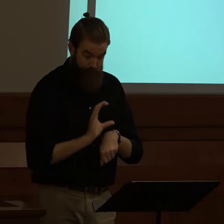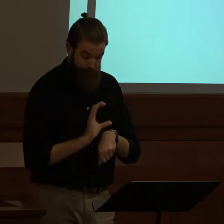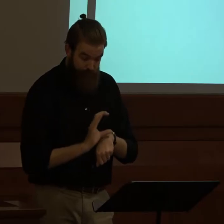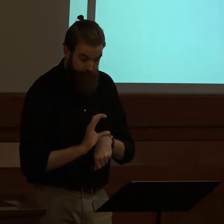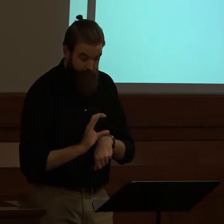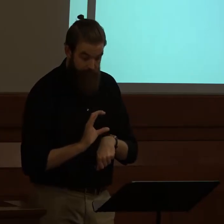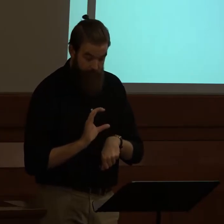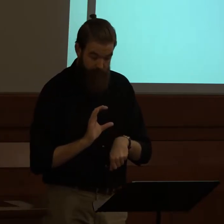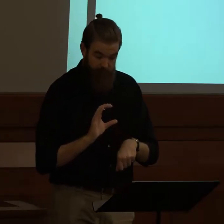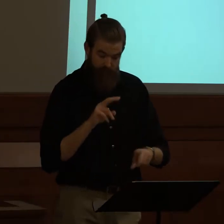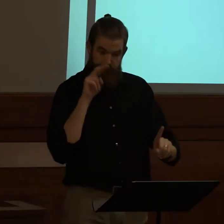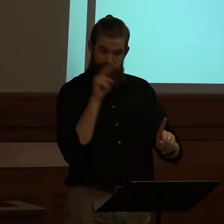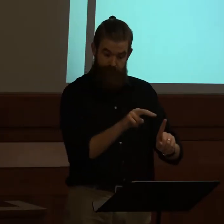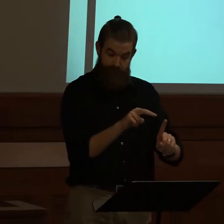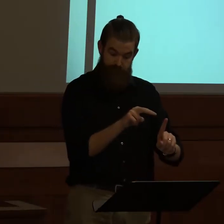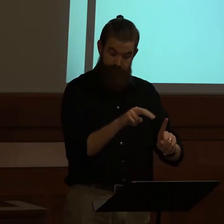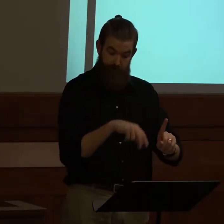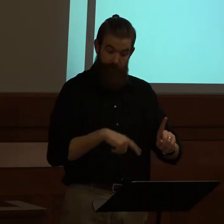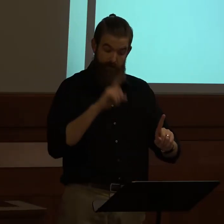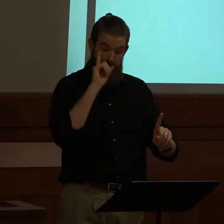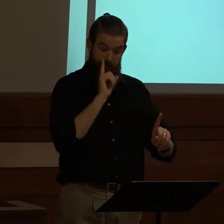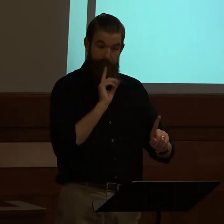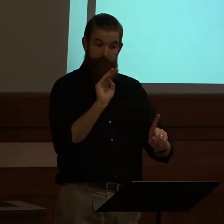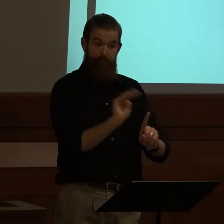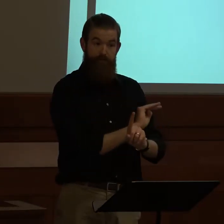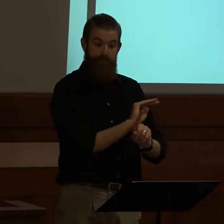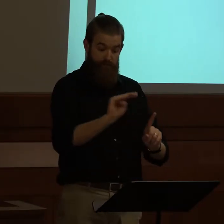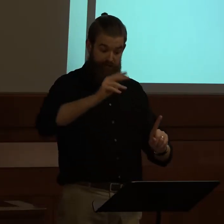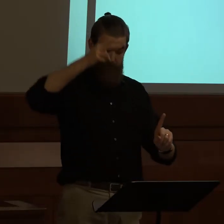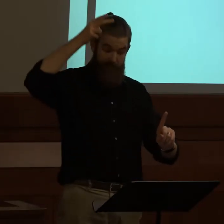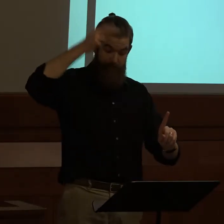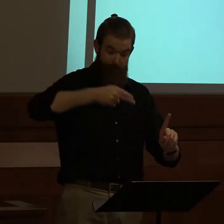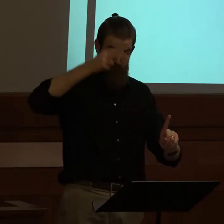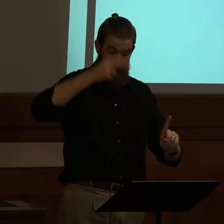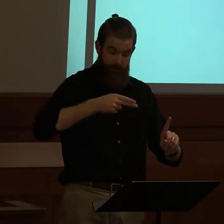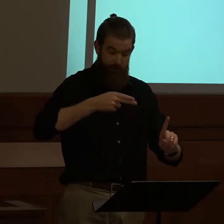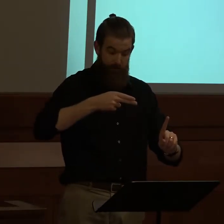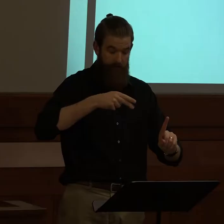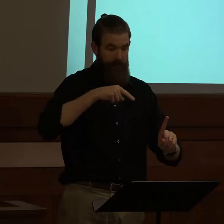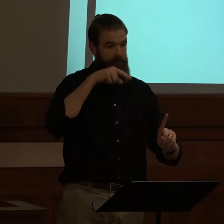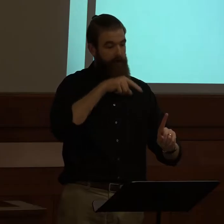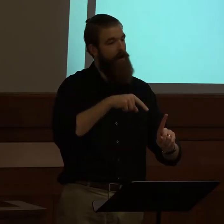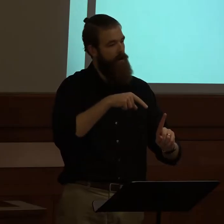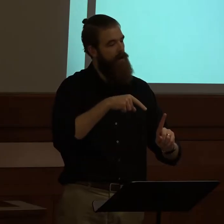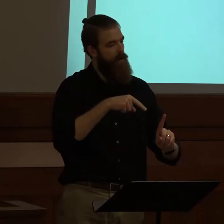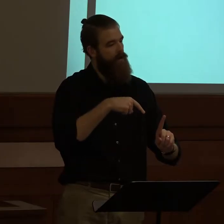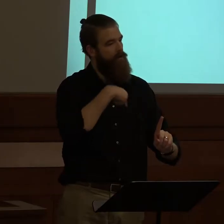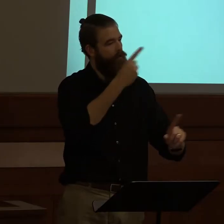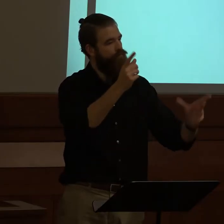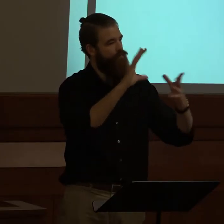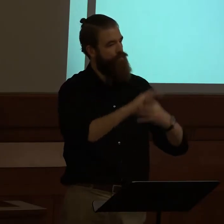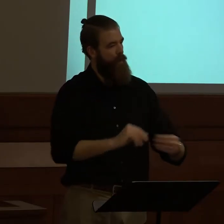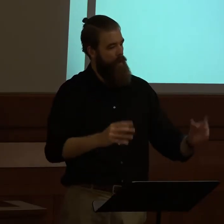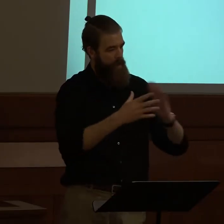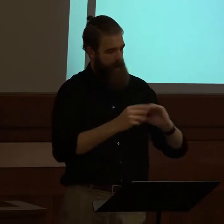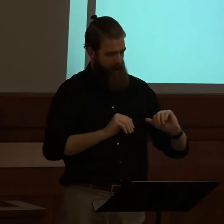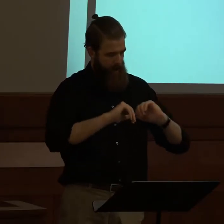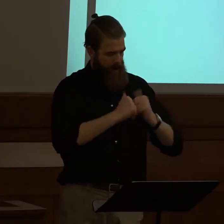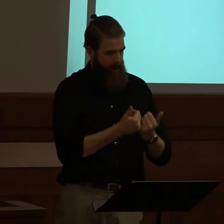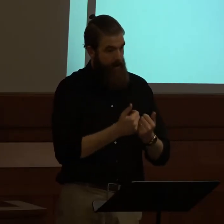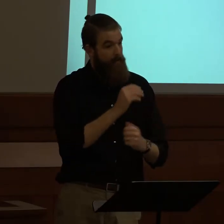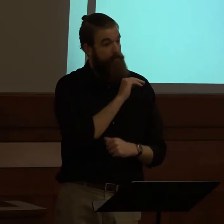missionary transformation. This is the main argument of my book. In ancient Greece, congenitally deaf